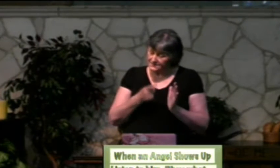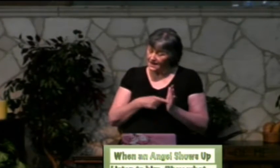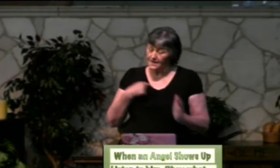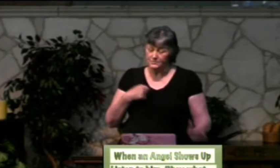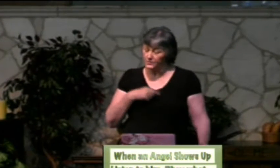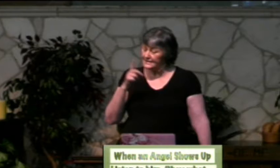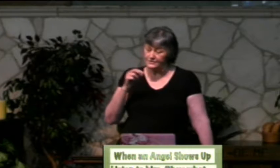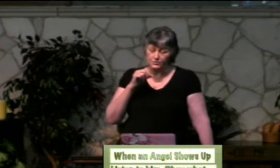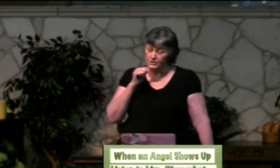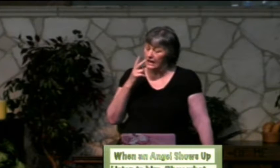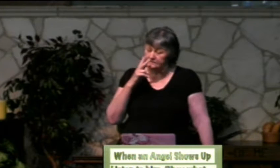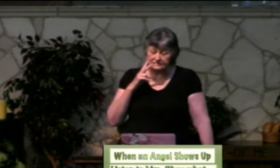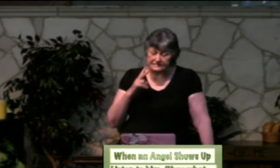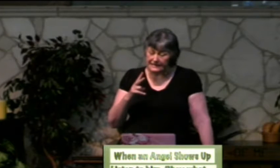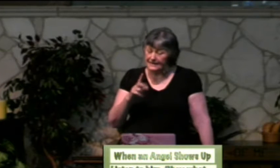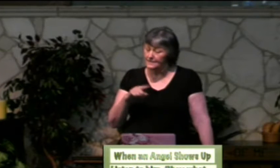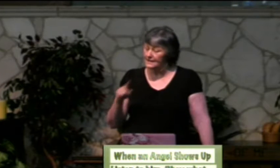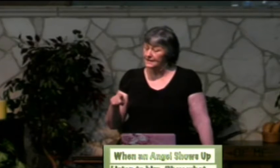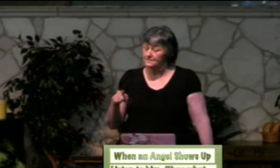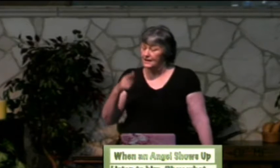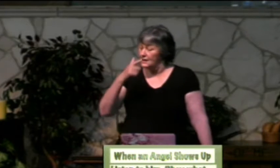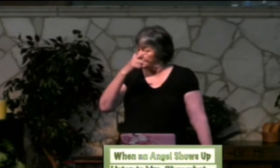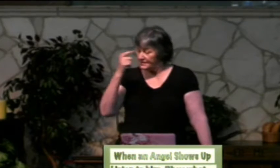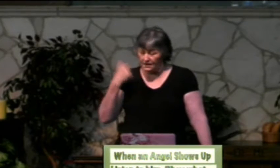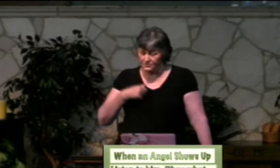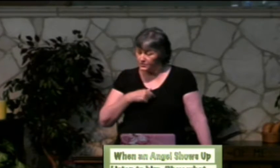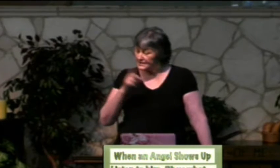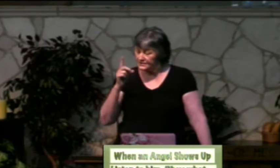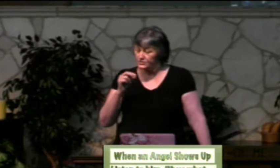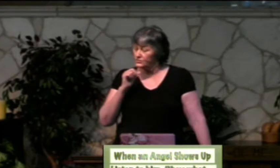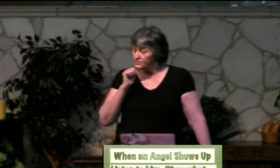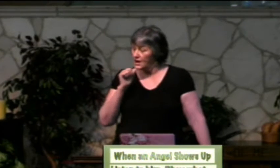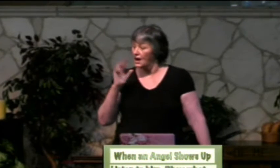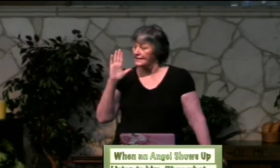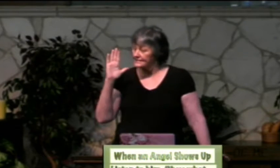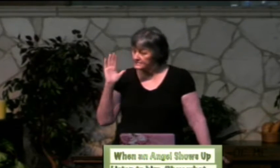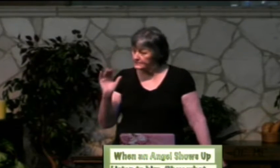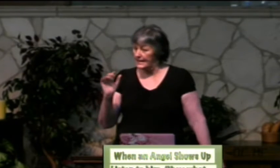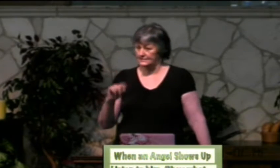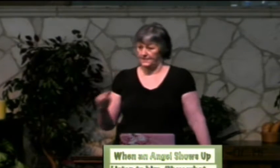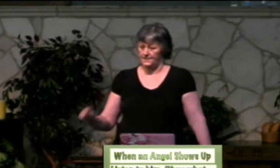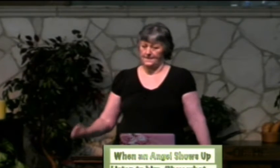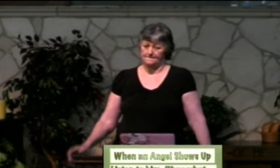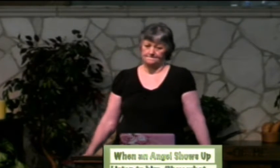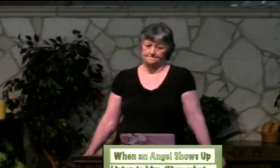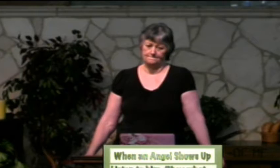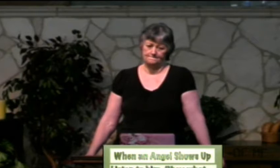Sometimes we do not see them because we do not expect them.